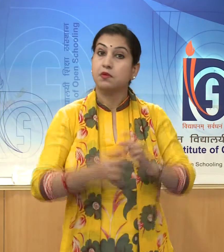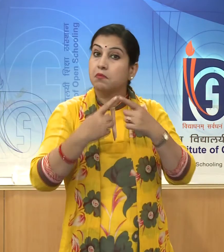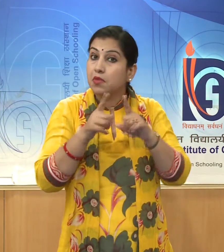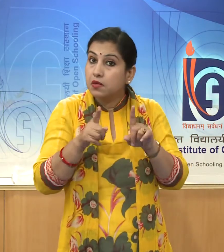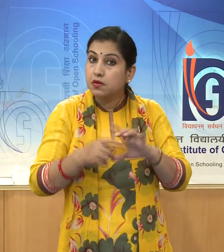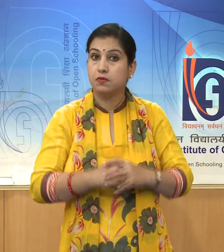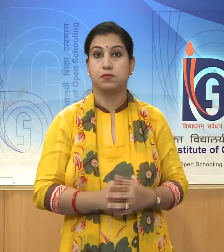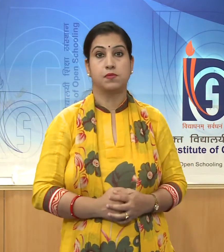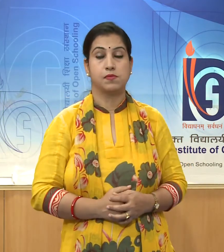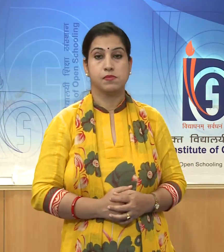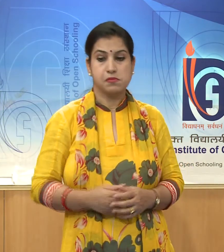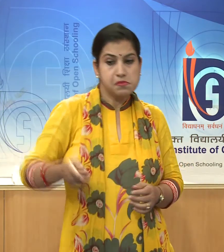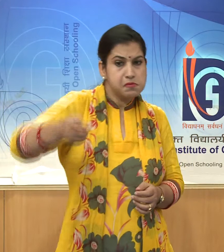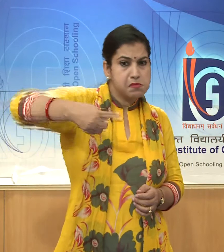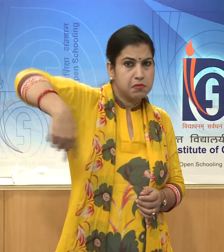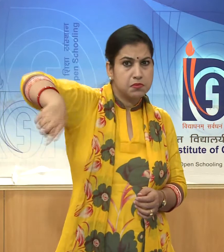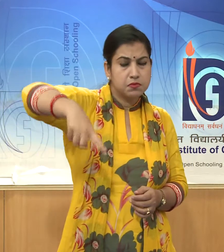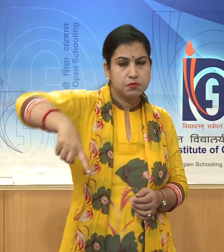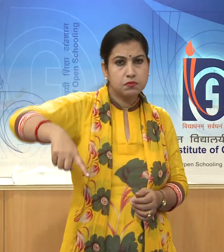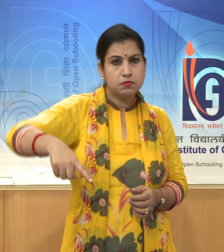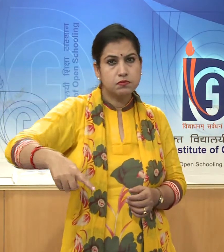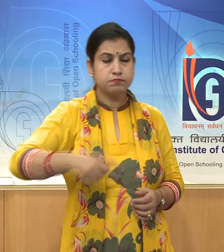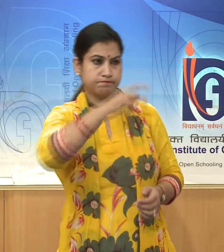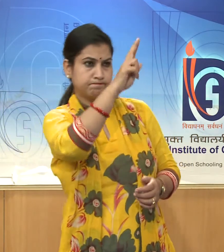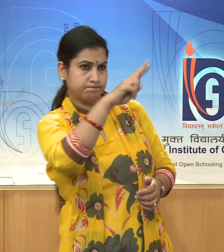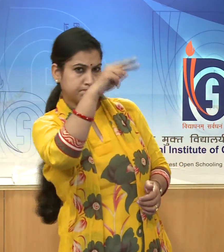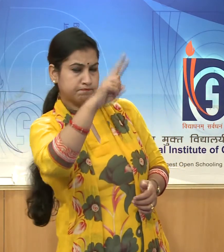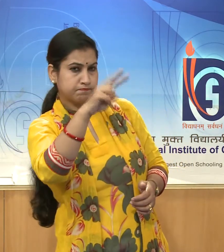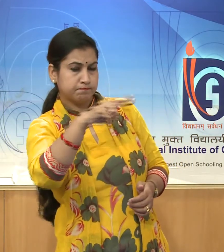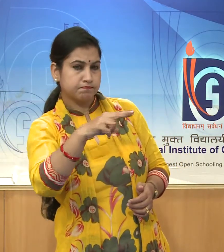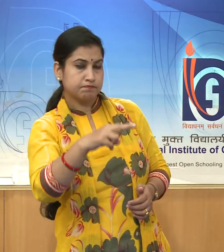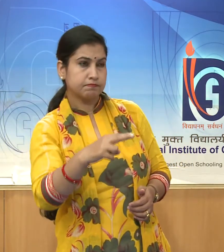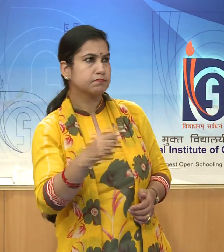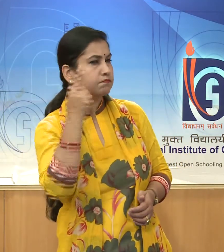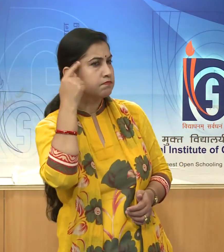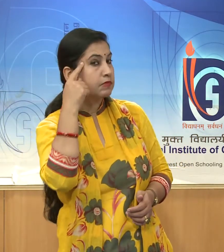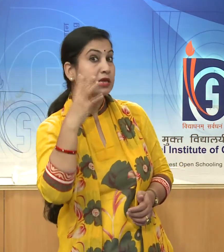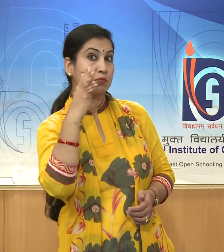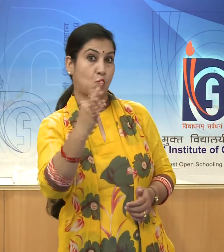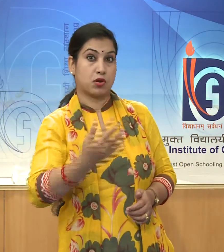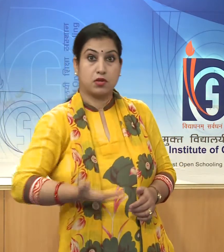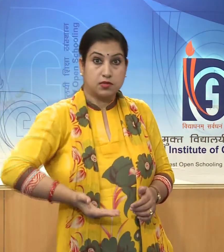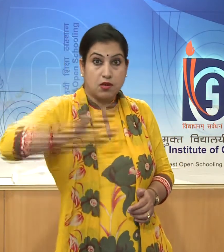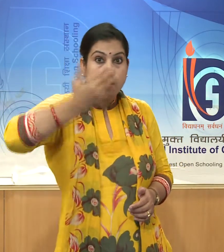but they gave more importance